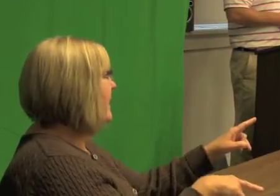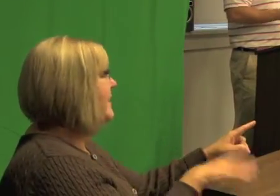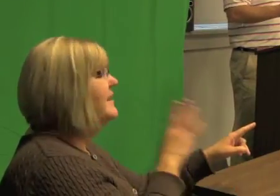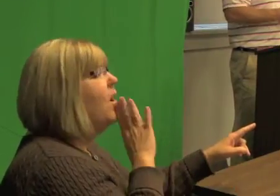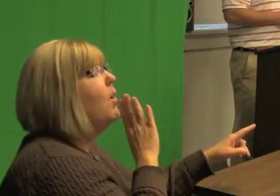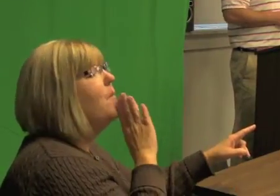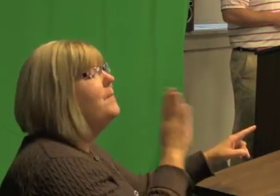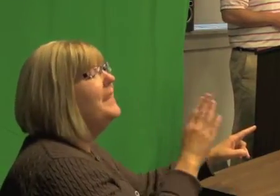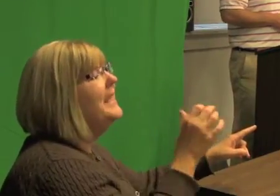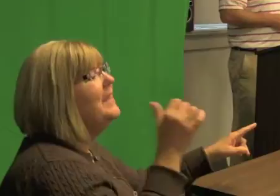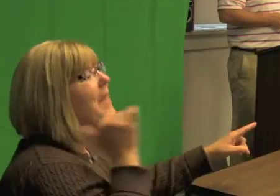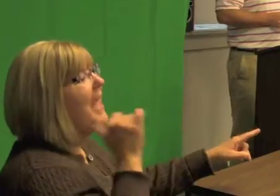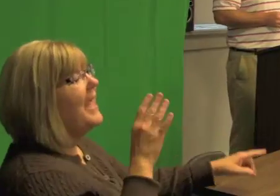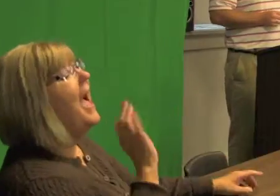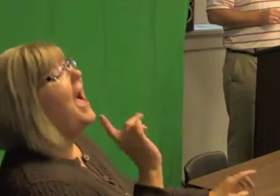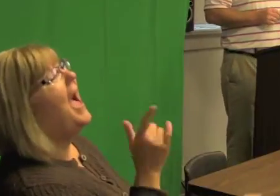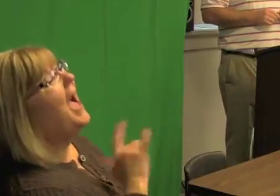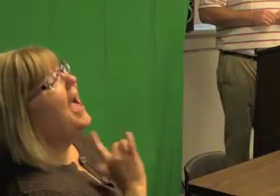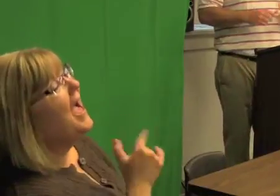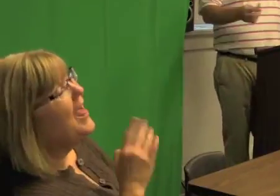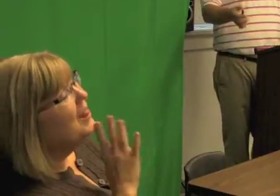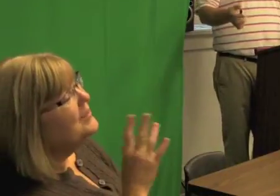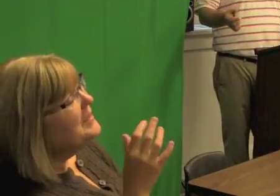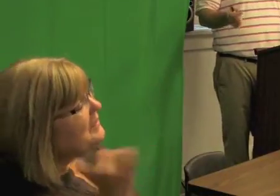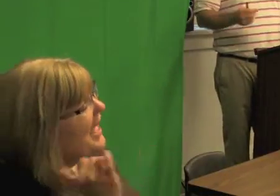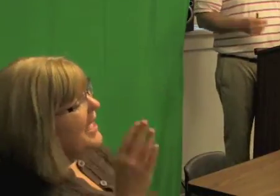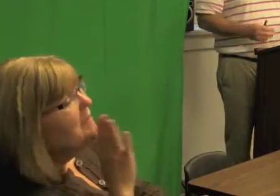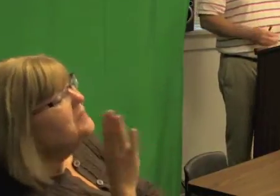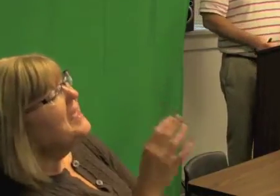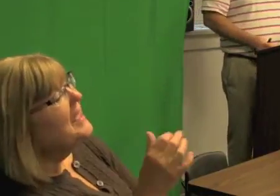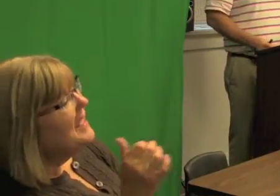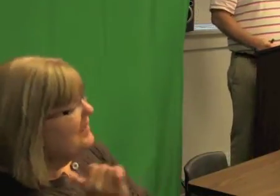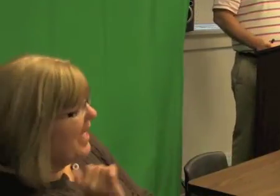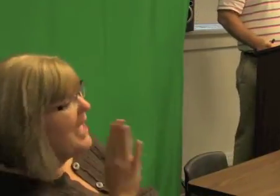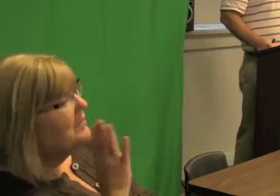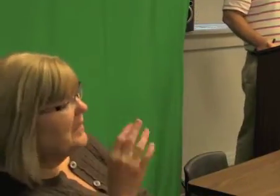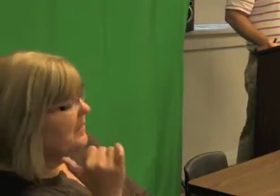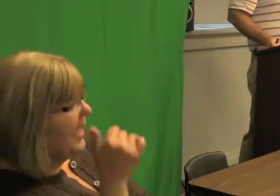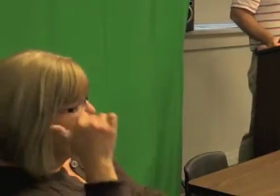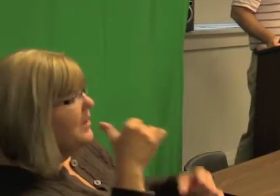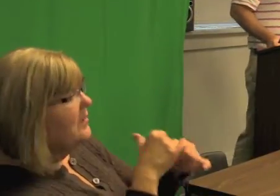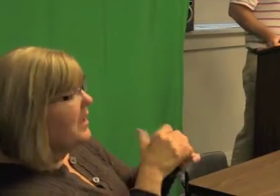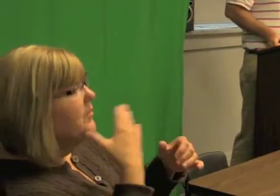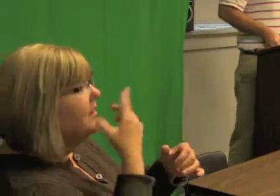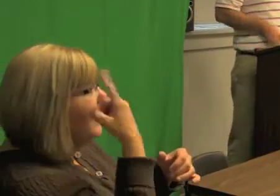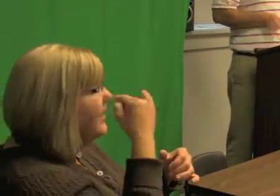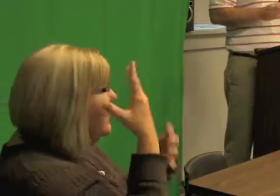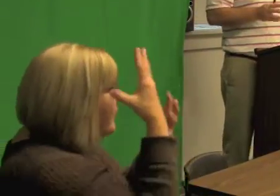yeah. go somewhere else. I say I'll be back. Thank you for the information. We just got to run check one other store, but we'll be